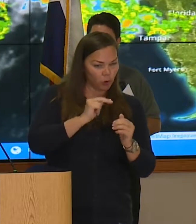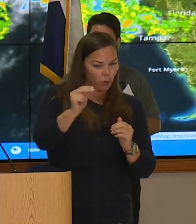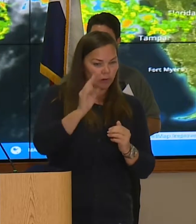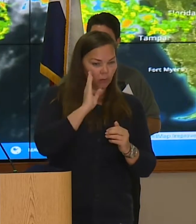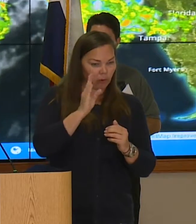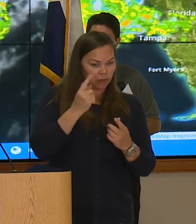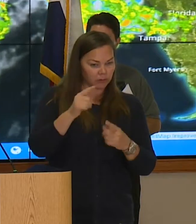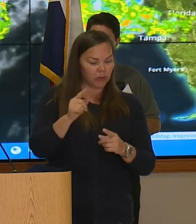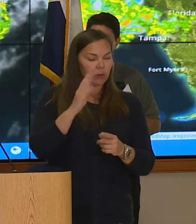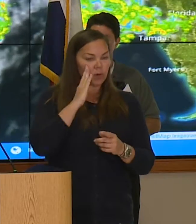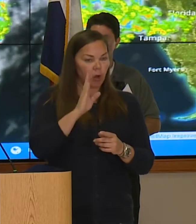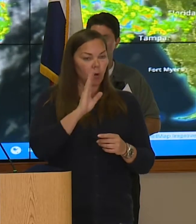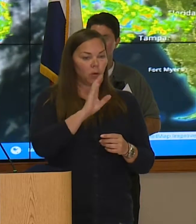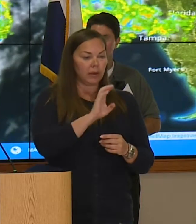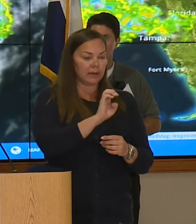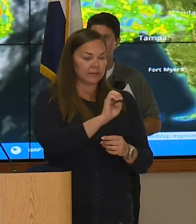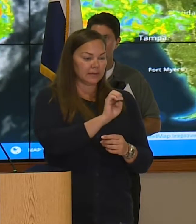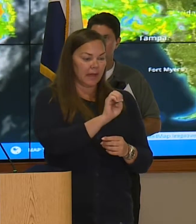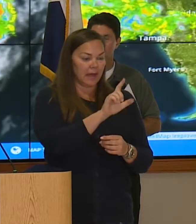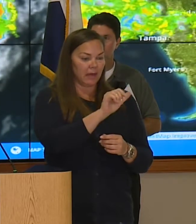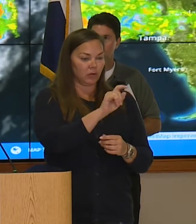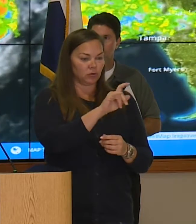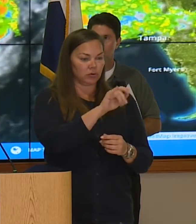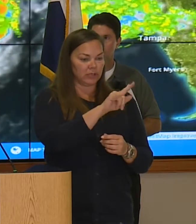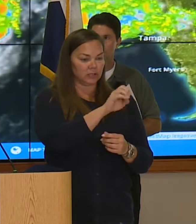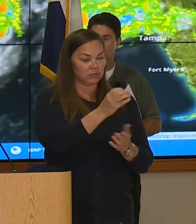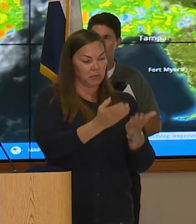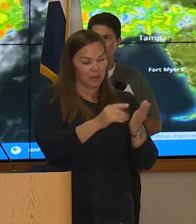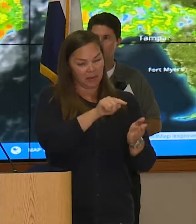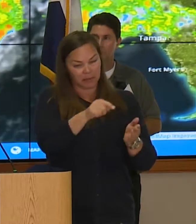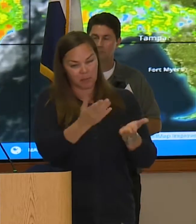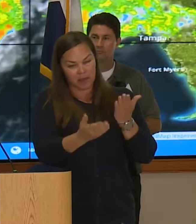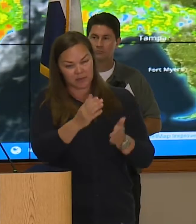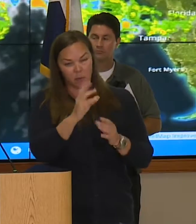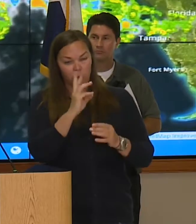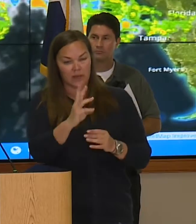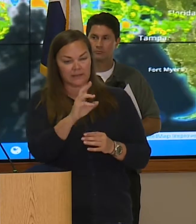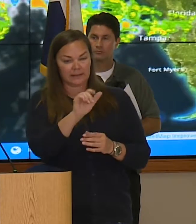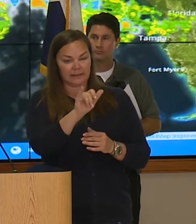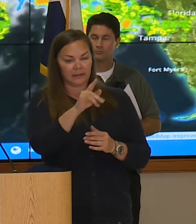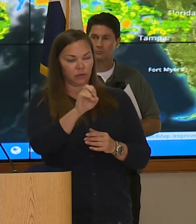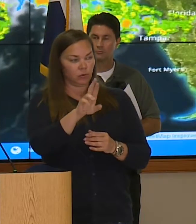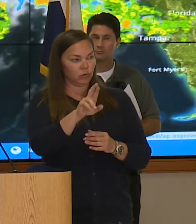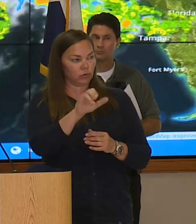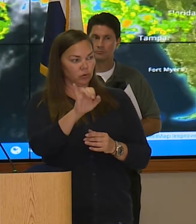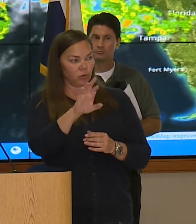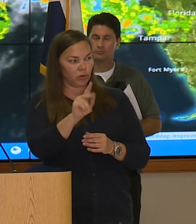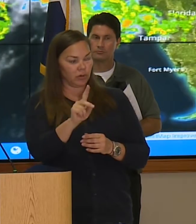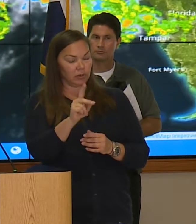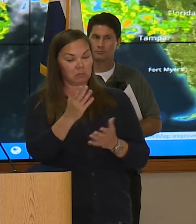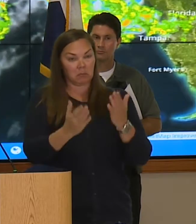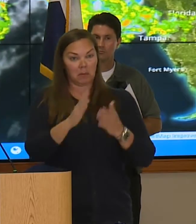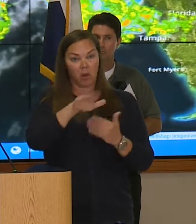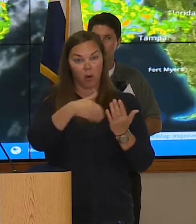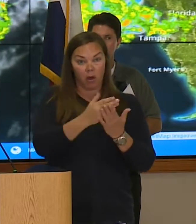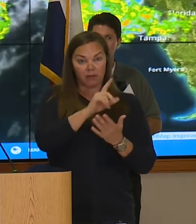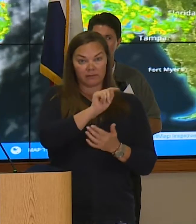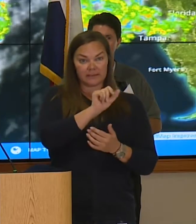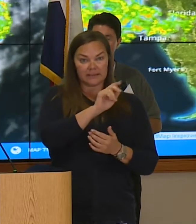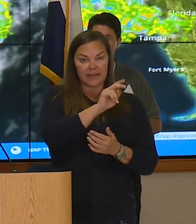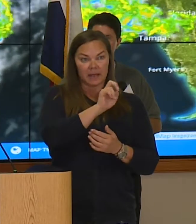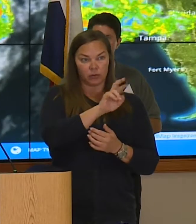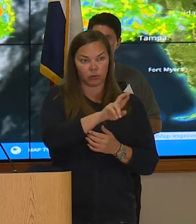know it's going to go up Eldridge to some degree, possibly to West Little York, pretty much all of Tanner from Eldridge all the way over to Beltway